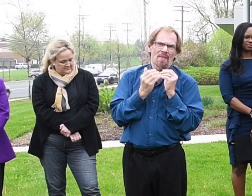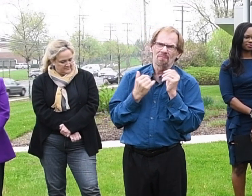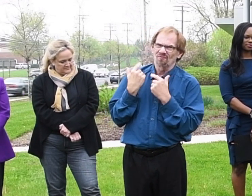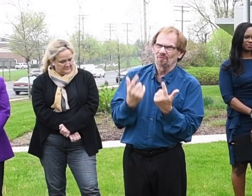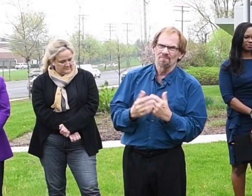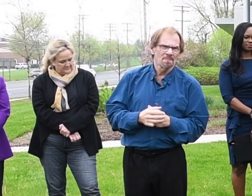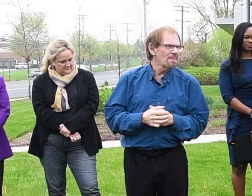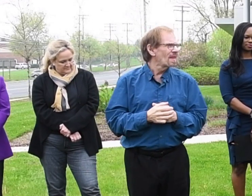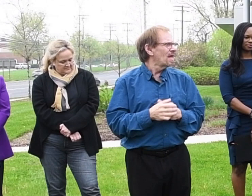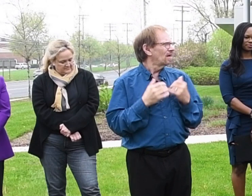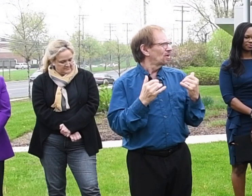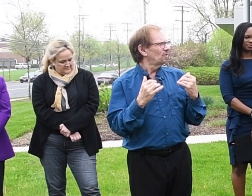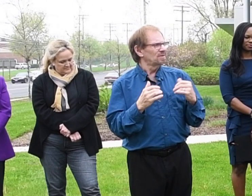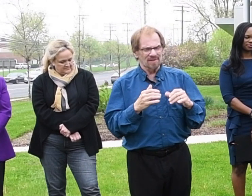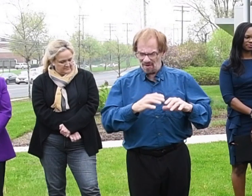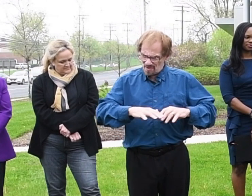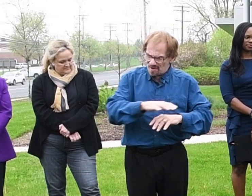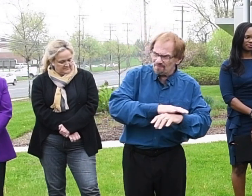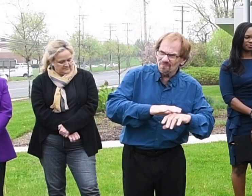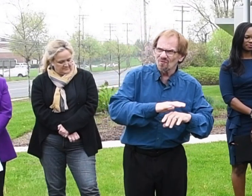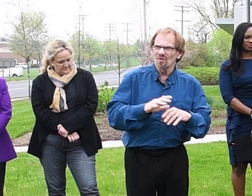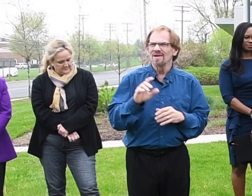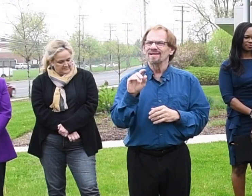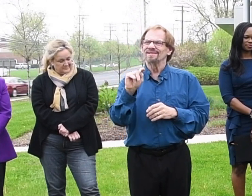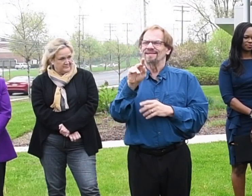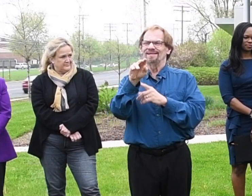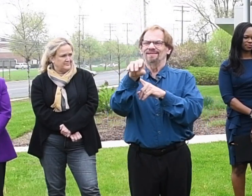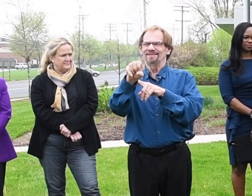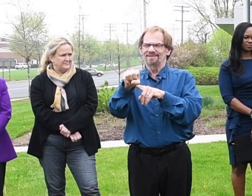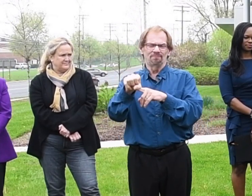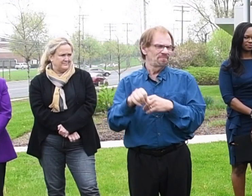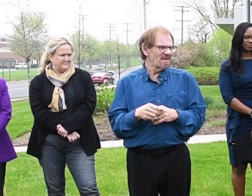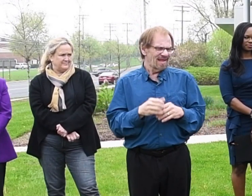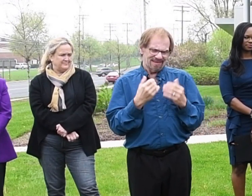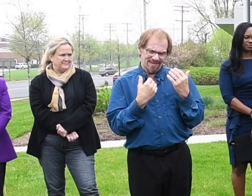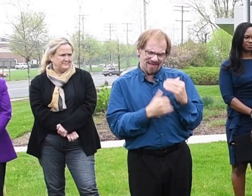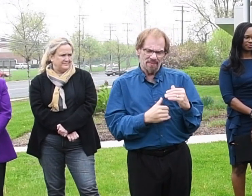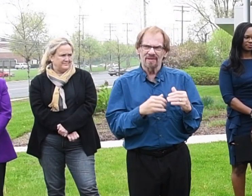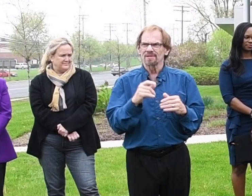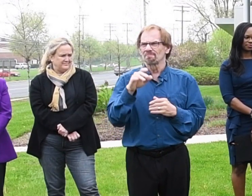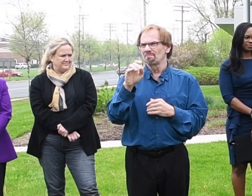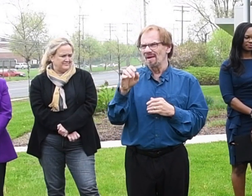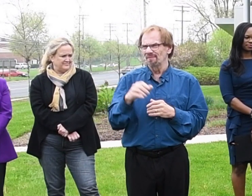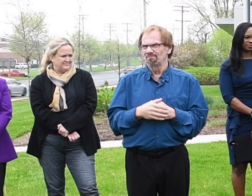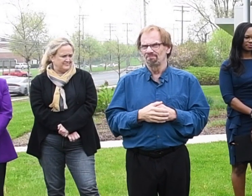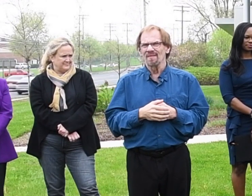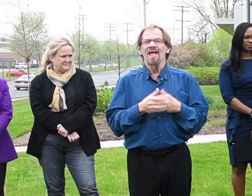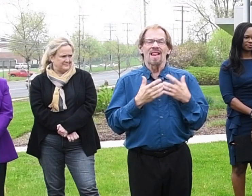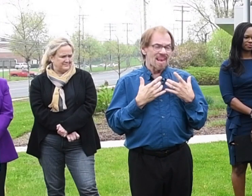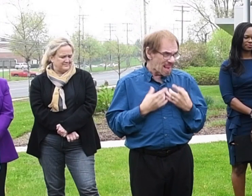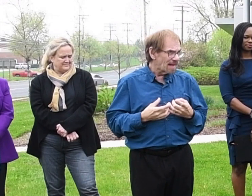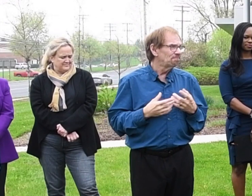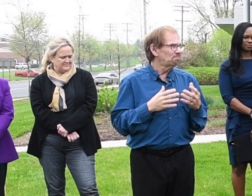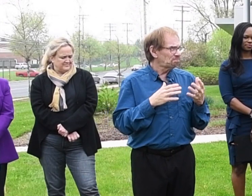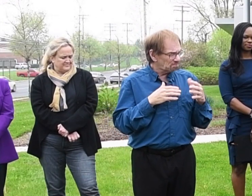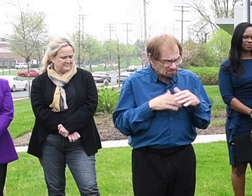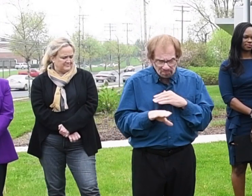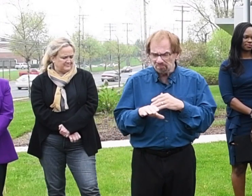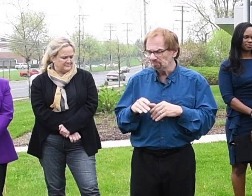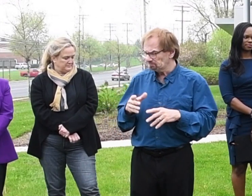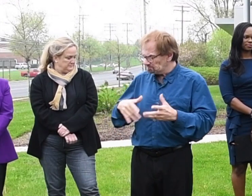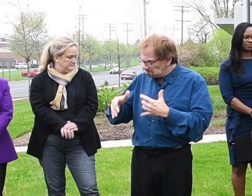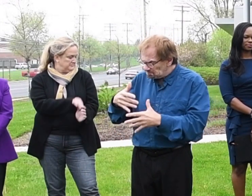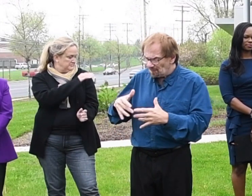the Elkridge branch has limited space and resources for this age group who like dedicated spaces filled with the types of resources and